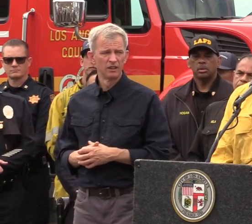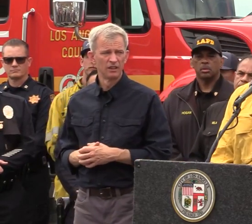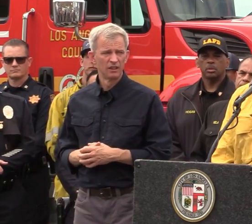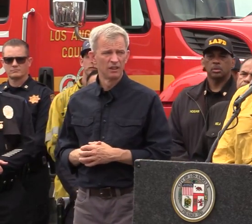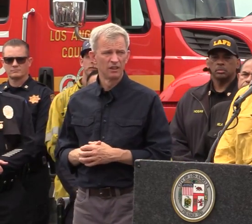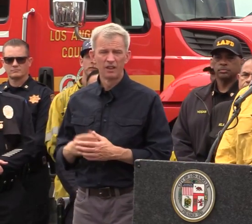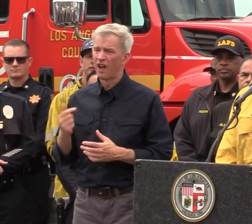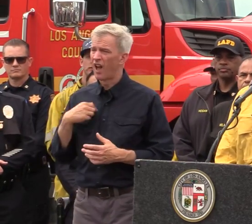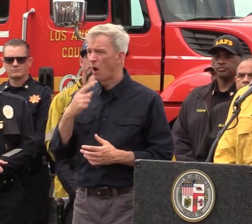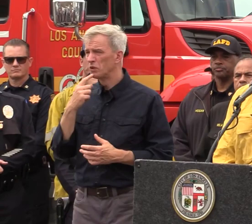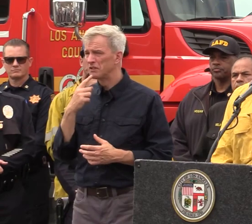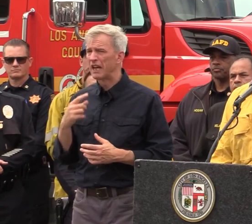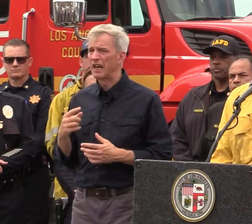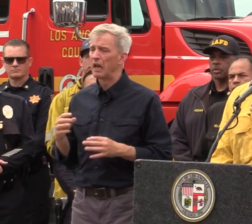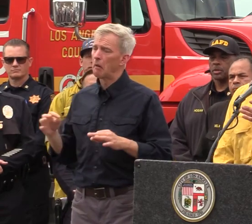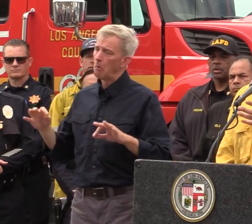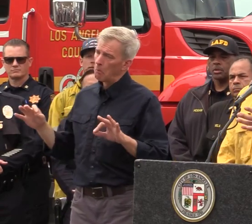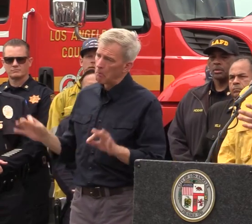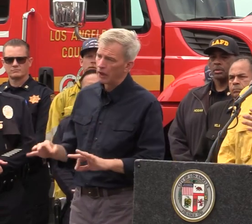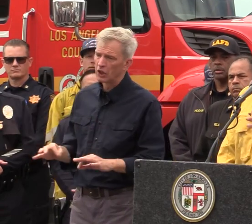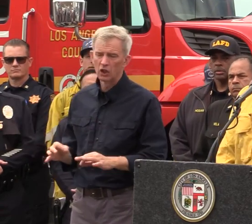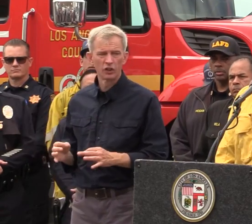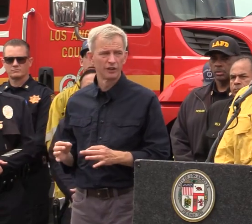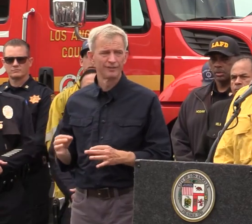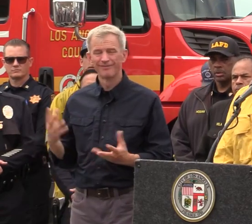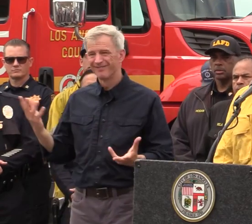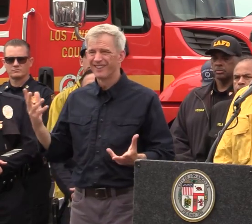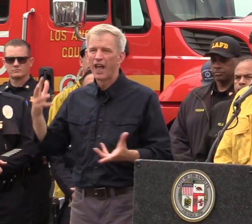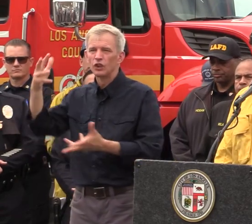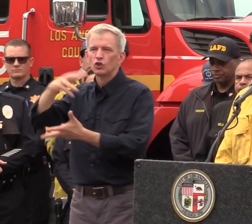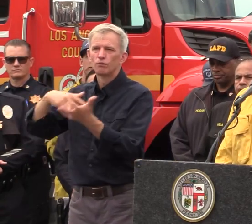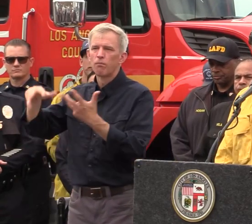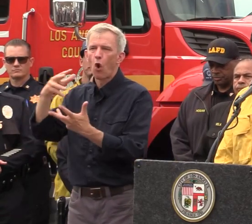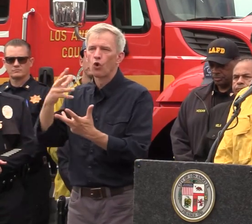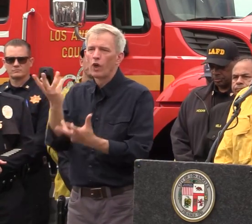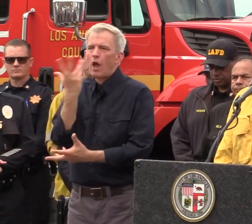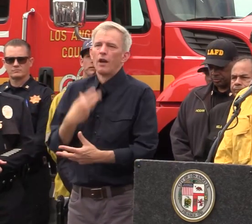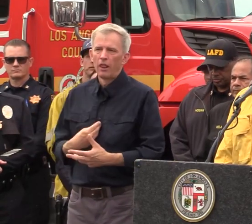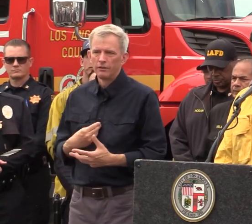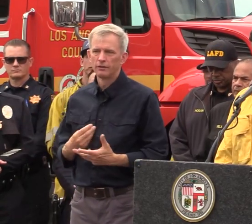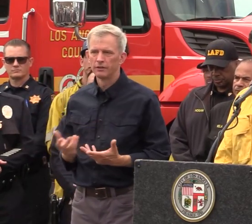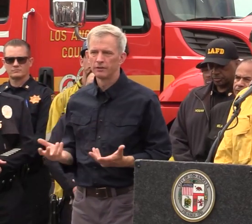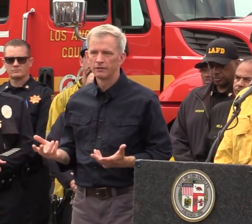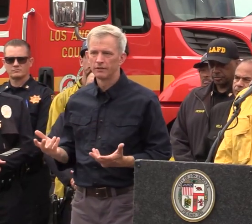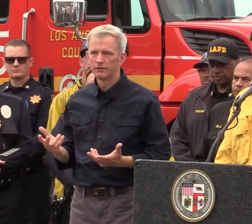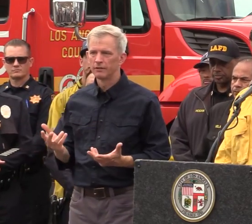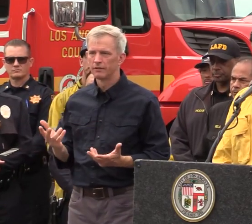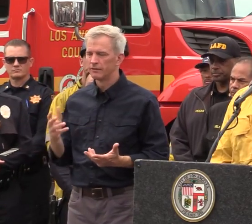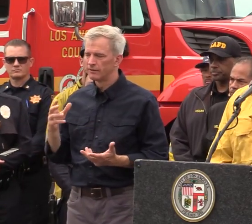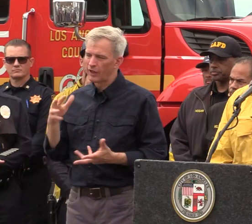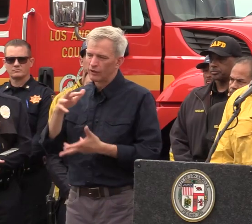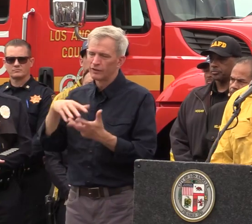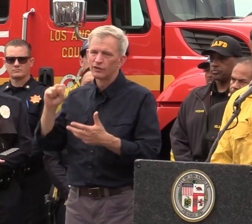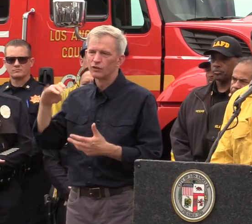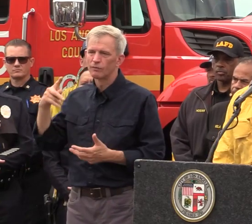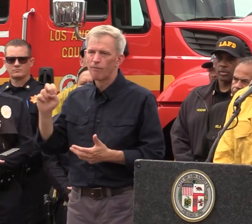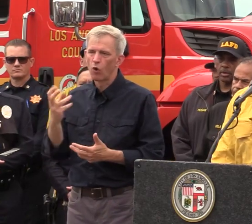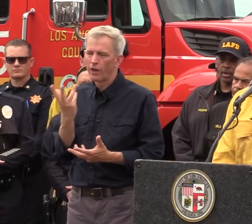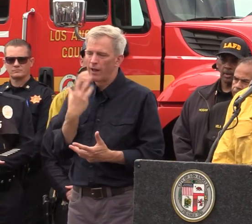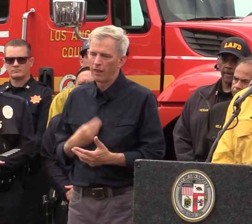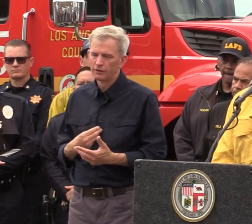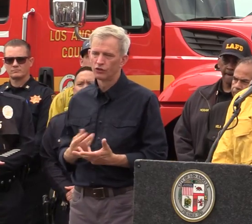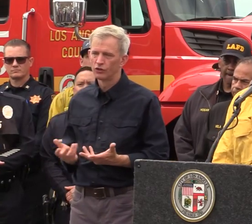I'd say minor. It's probably out there. It's smoke inhalation. He's being treated for that. It's a male smoke inhalation. He's at the hospital right